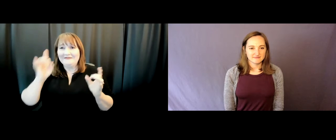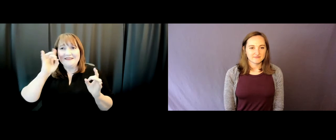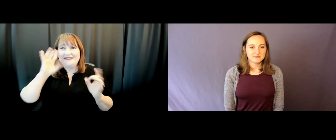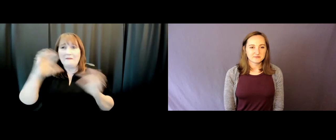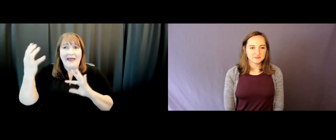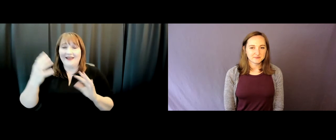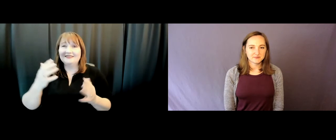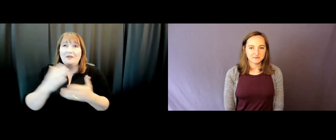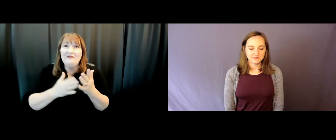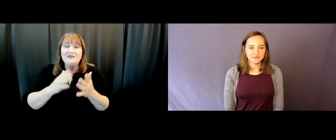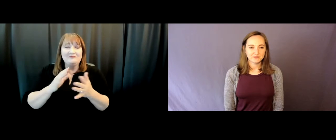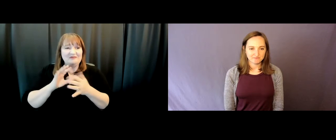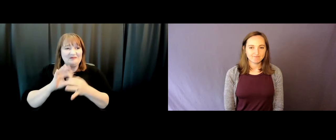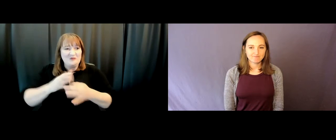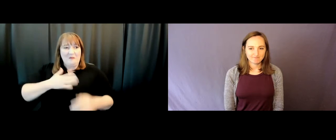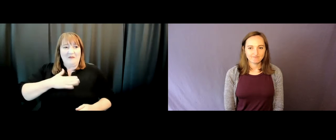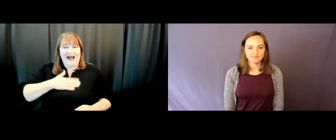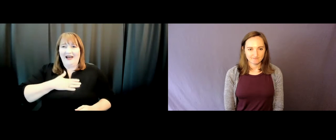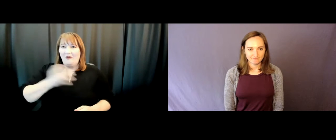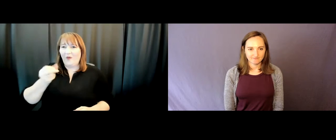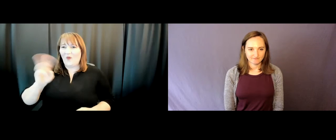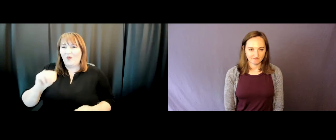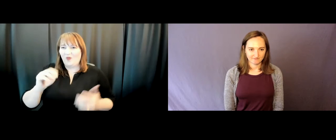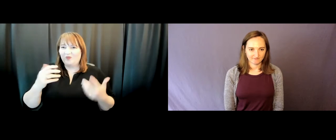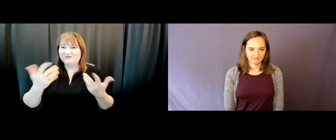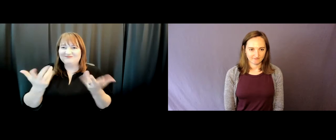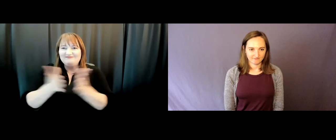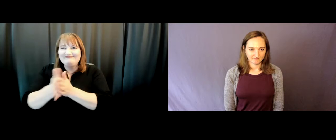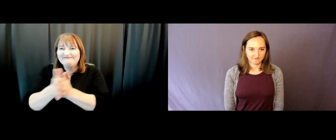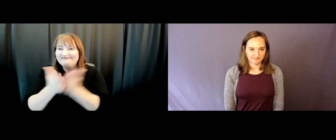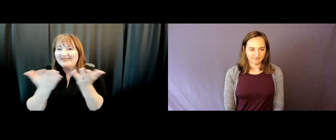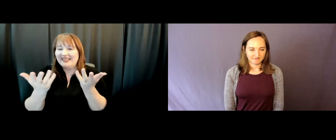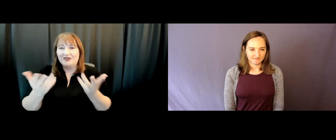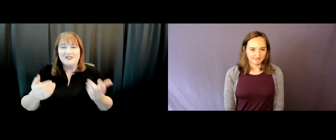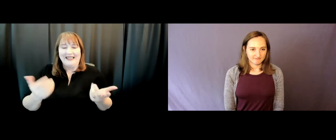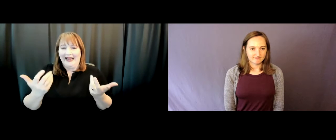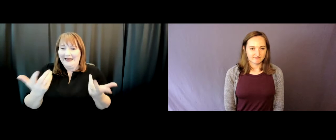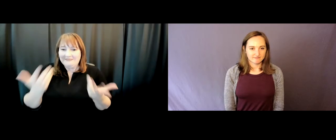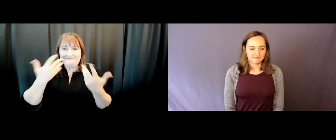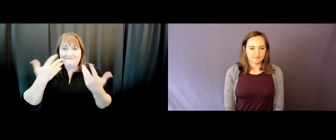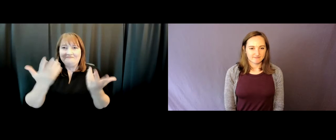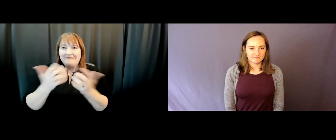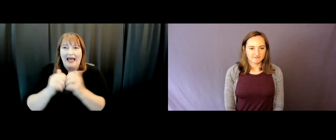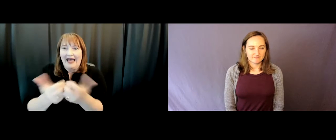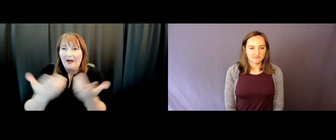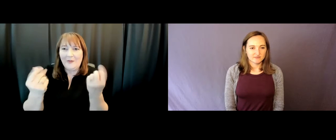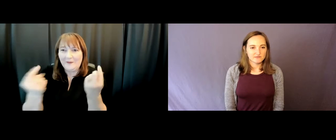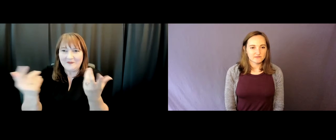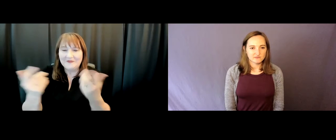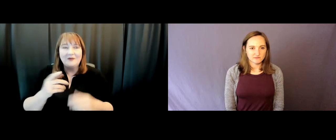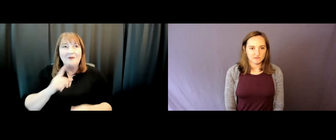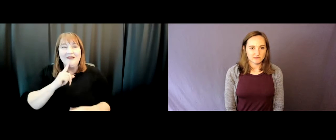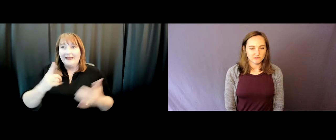energy, and I didn't know kind of how to fix it. So I was really excited to come see